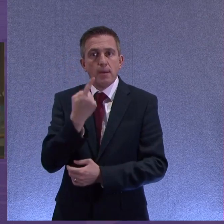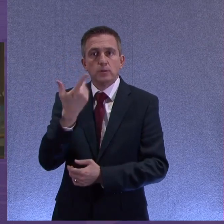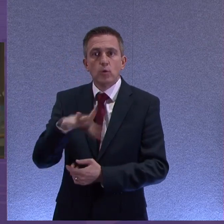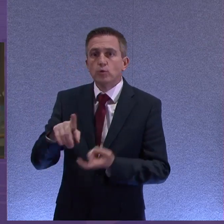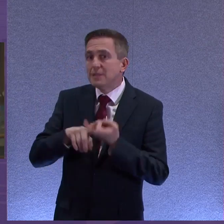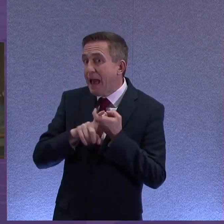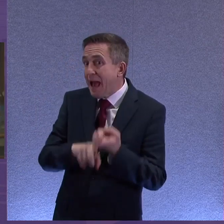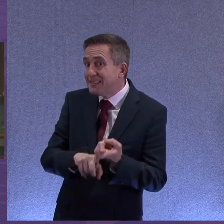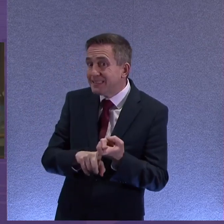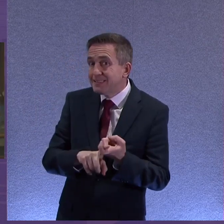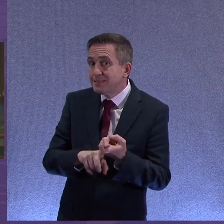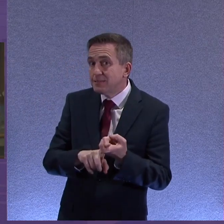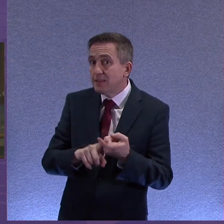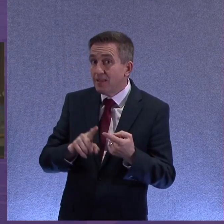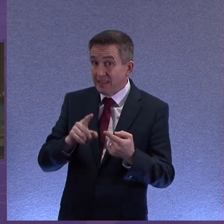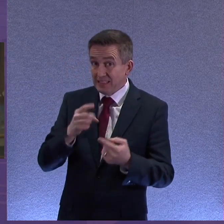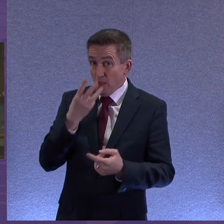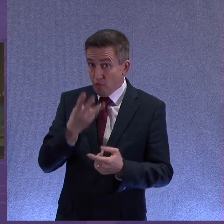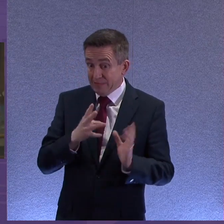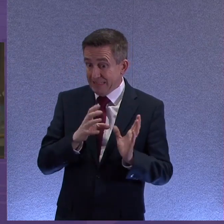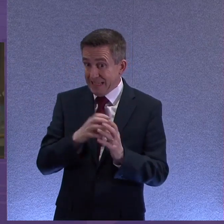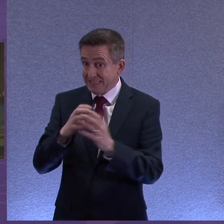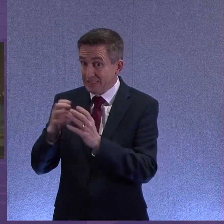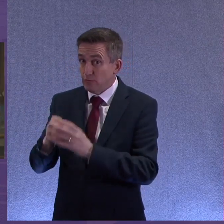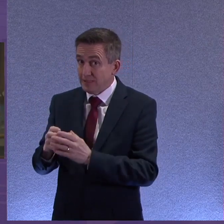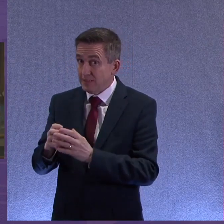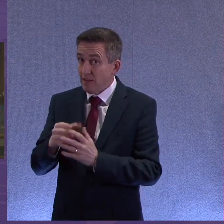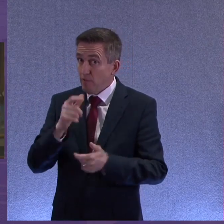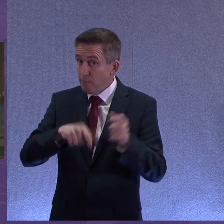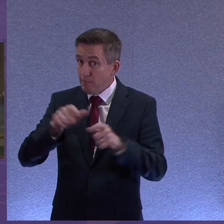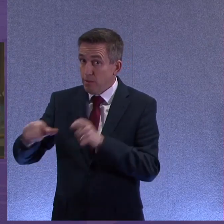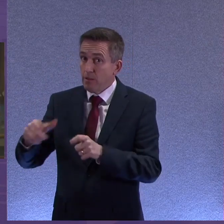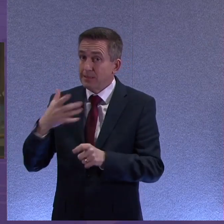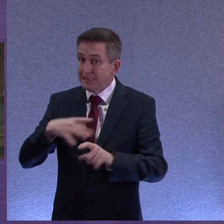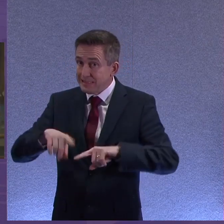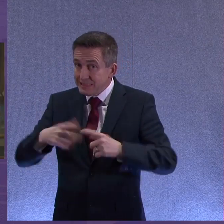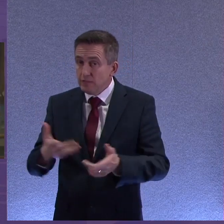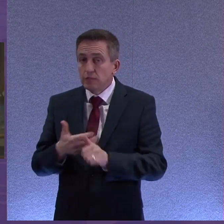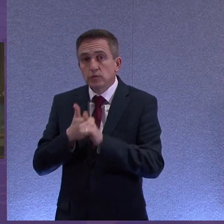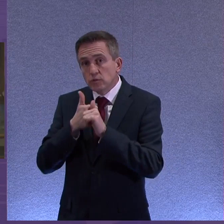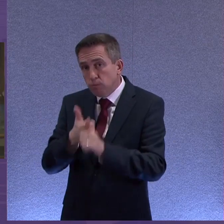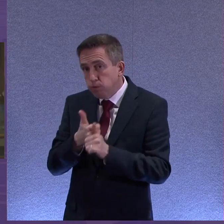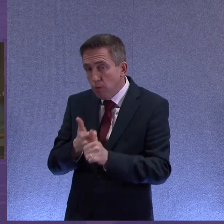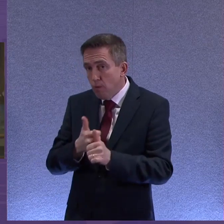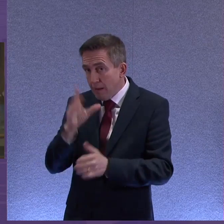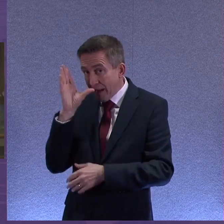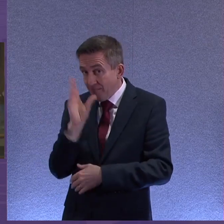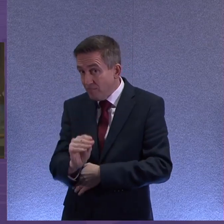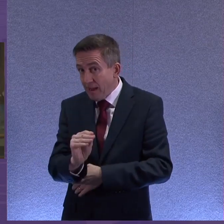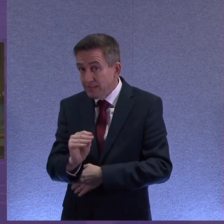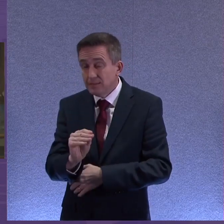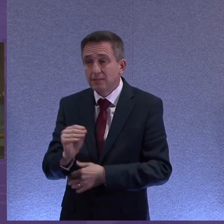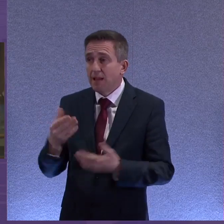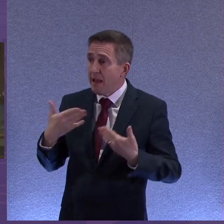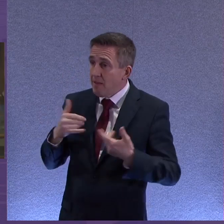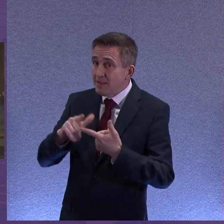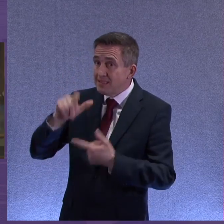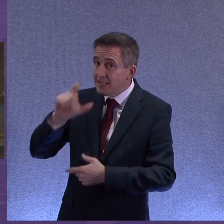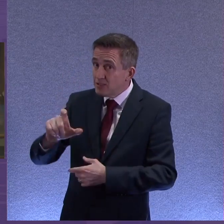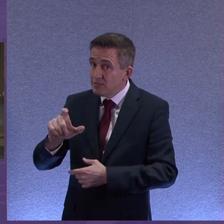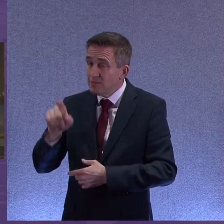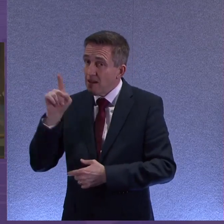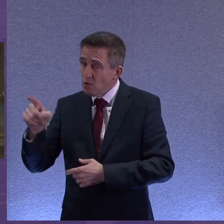3 very different categories who require 3 very different pieces of advice, support and assurance. Can the Cabinet Secretary advise if this is under